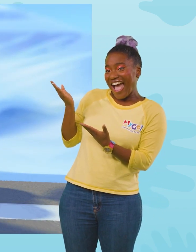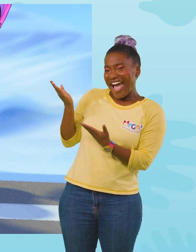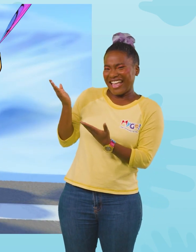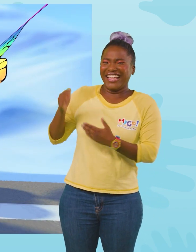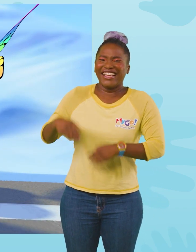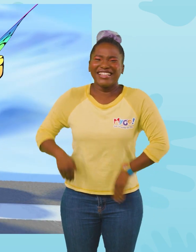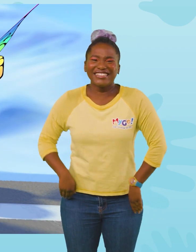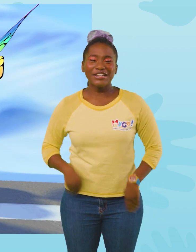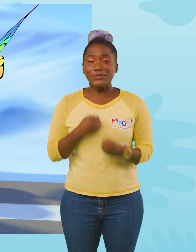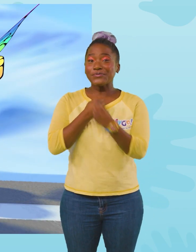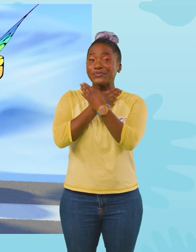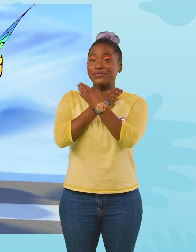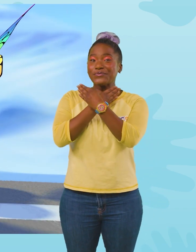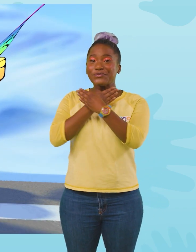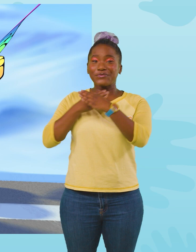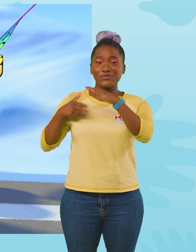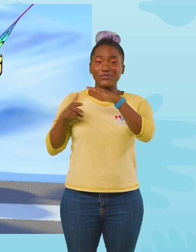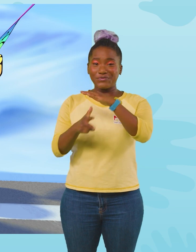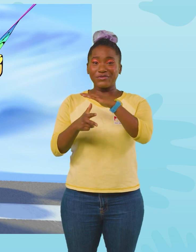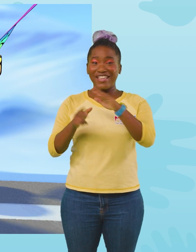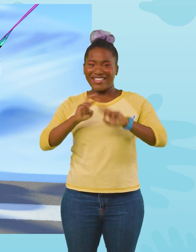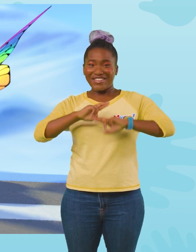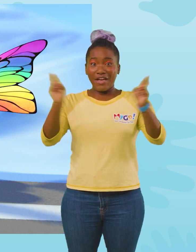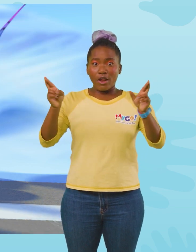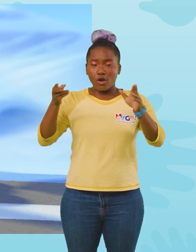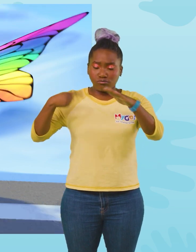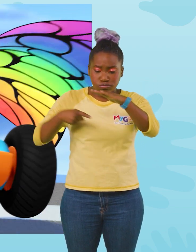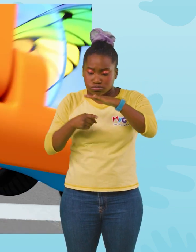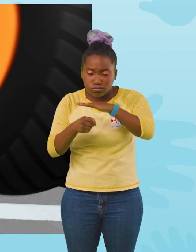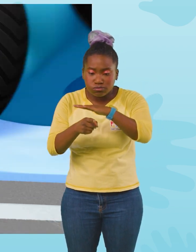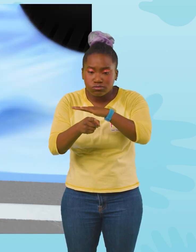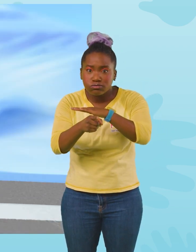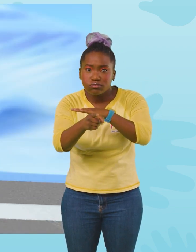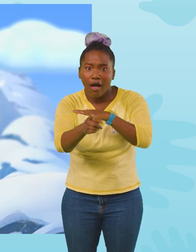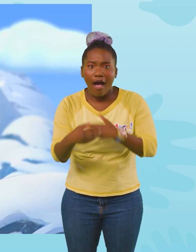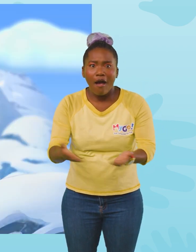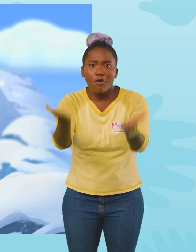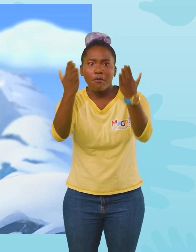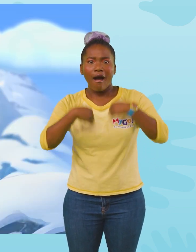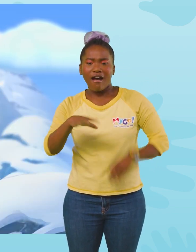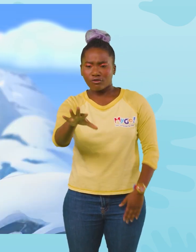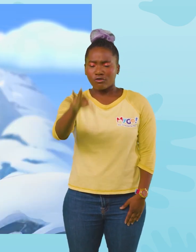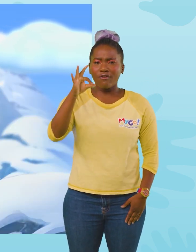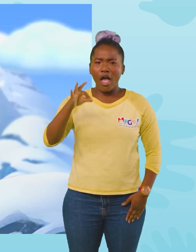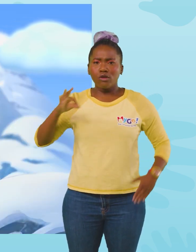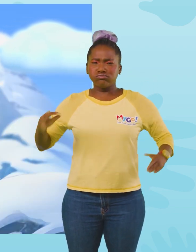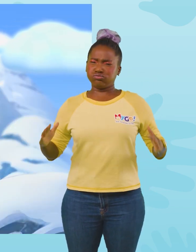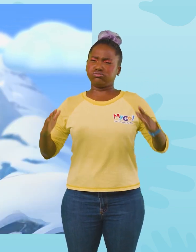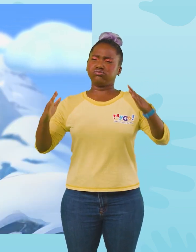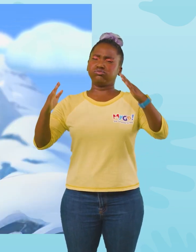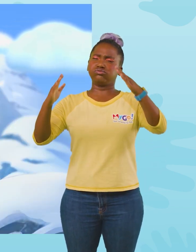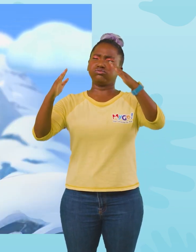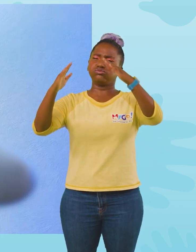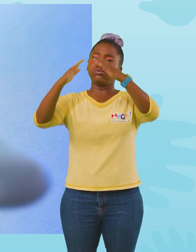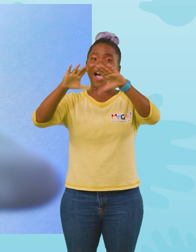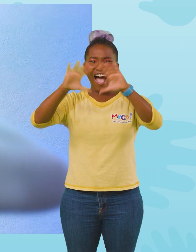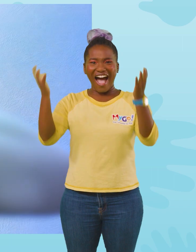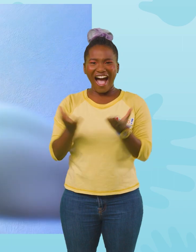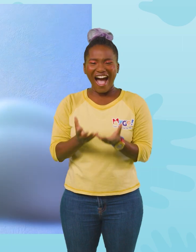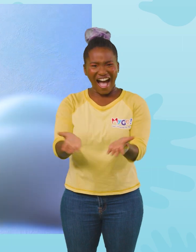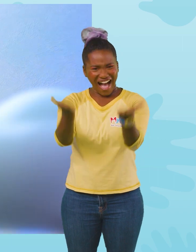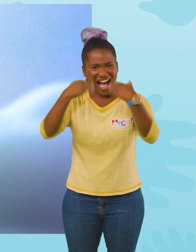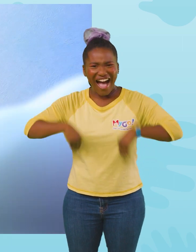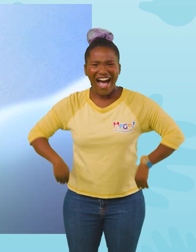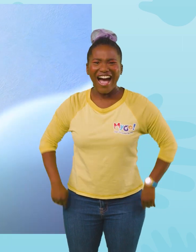The Blippi Mobile is ready for adventure. Let's go find the tallest mountain in the world.